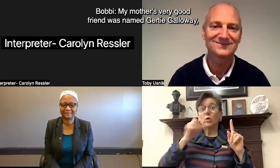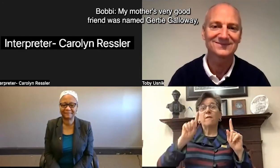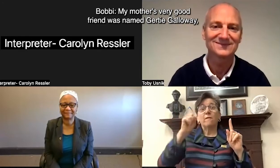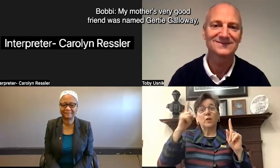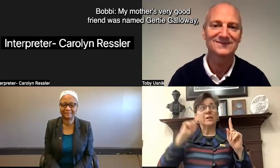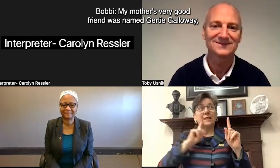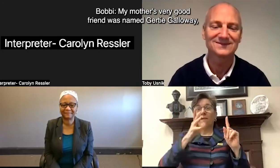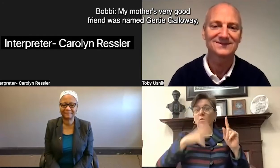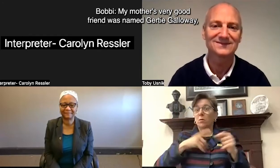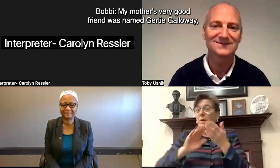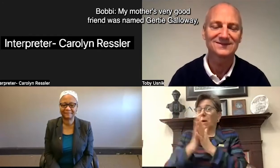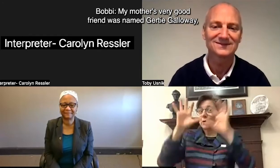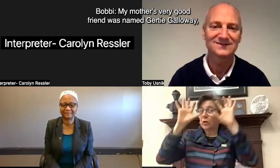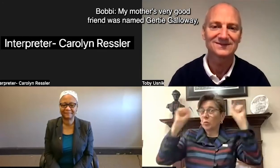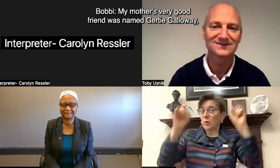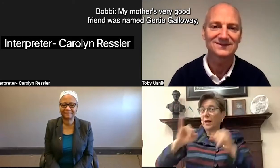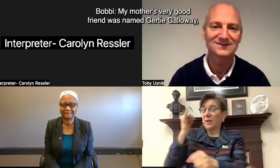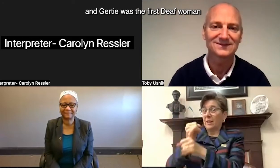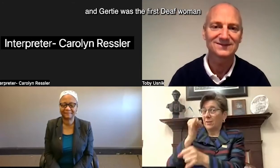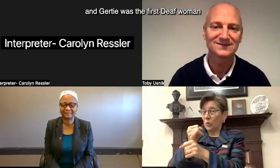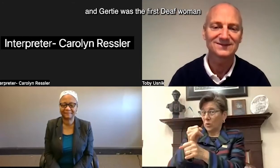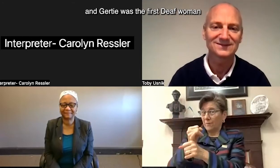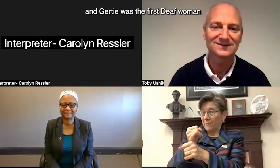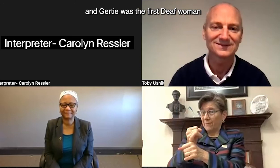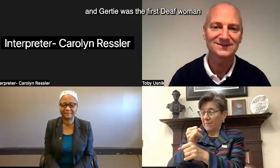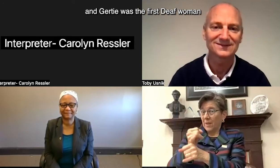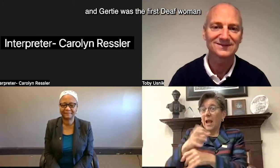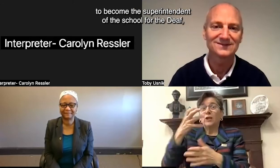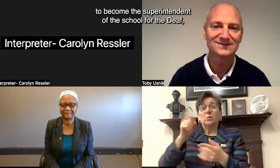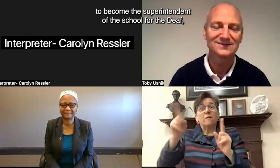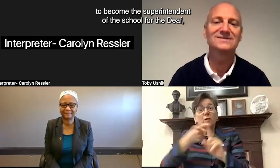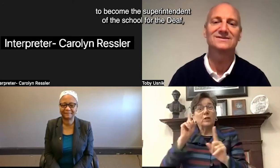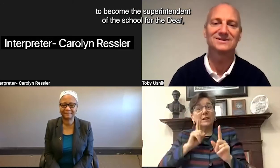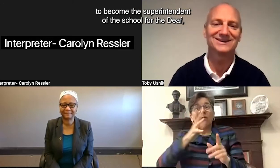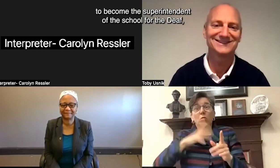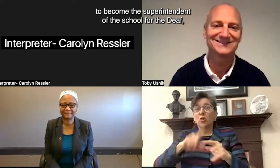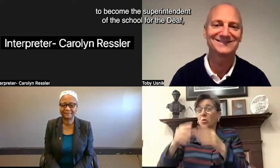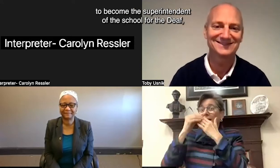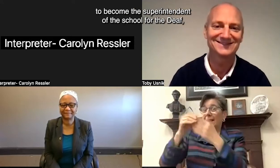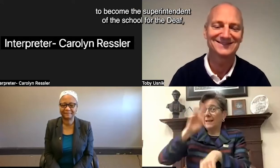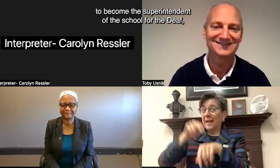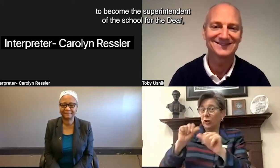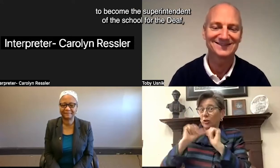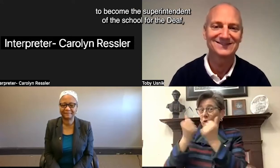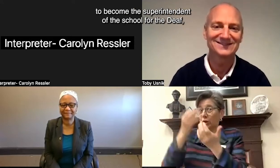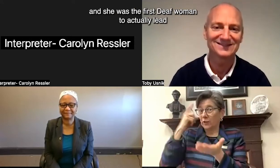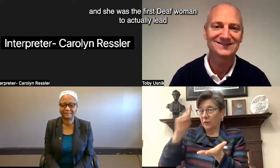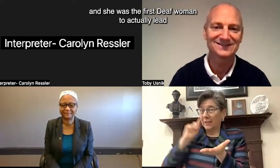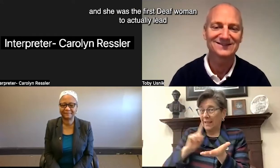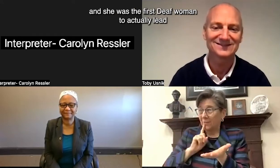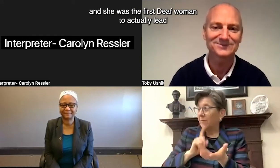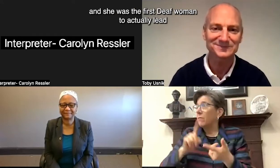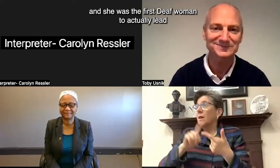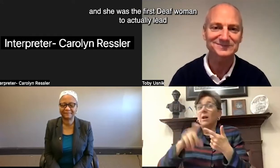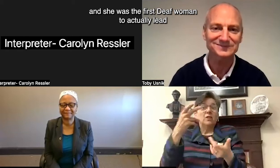named Gertie Galloway. And Gertie was the first deaf woman to become the superintendent of the School for the Deaf. And she was the first deaf woman to actually